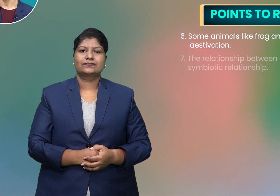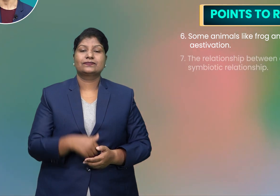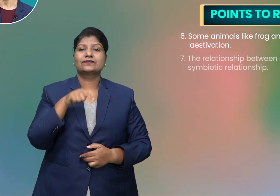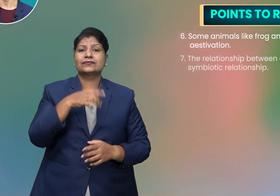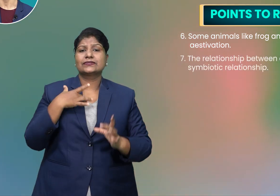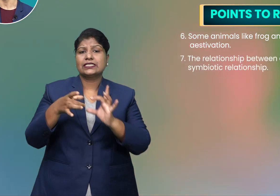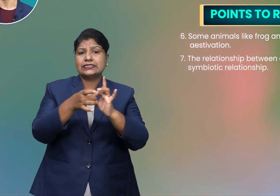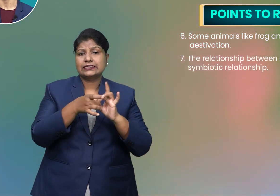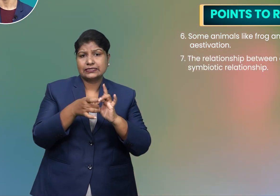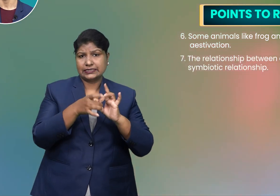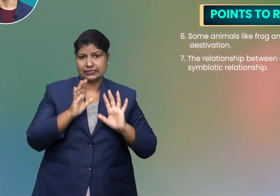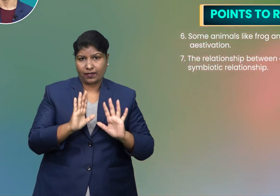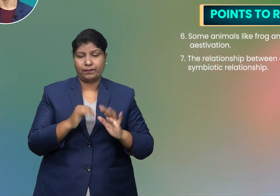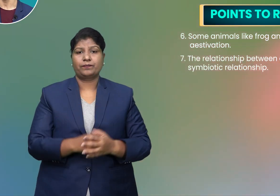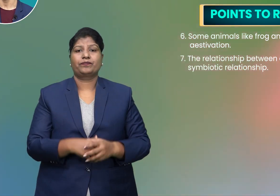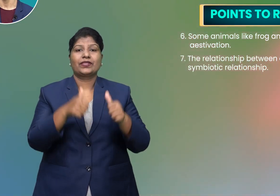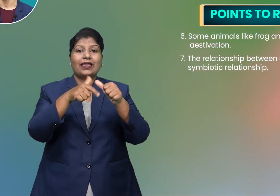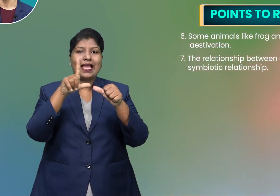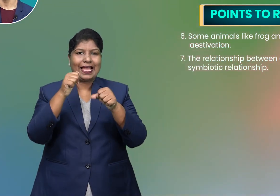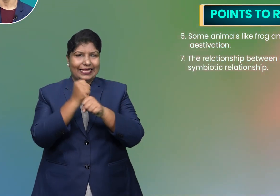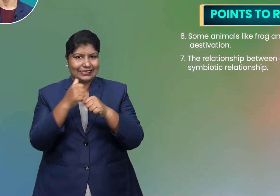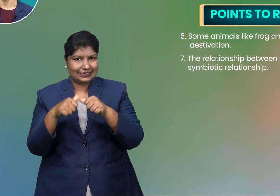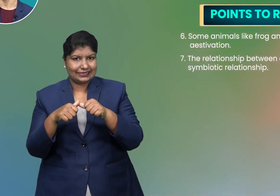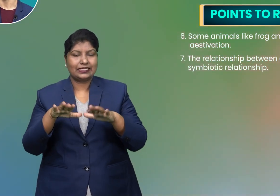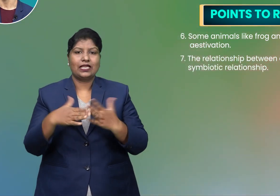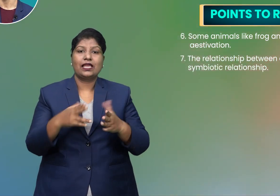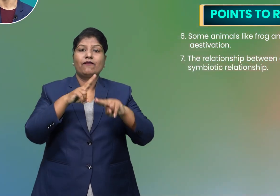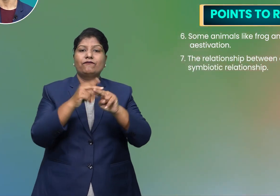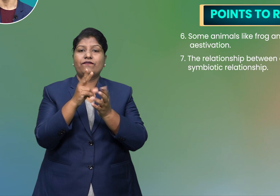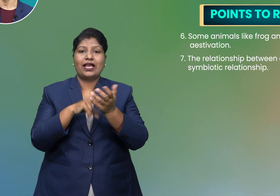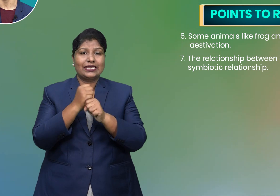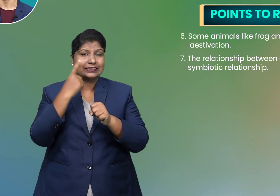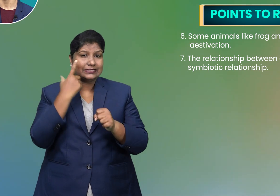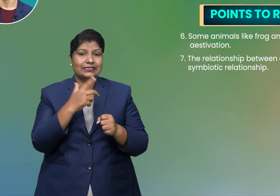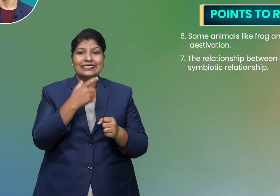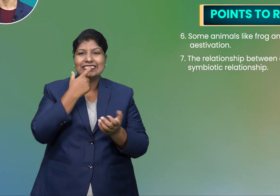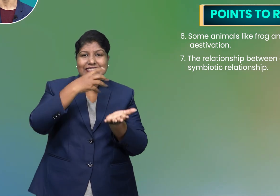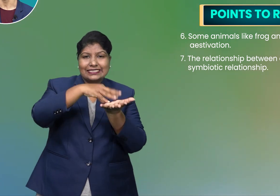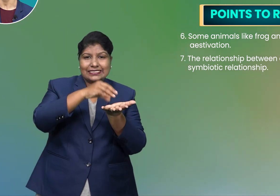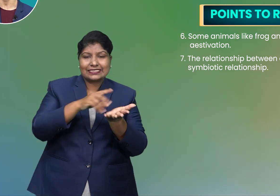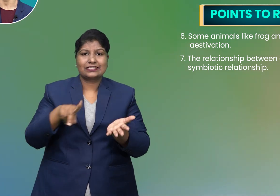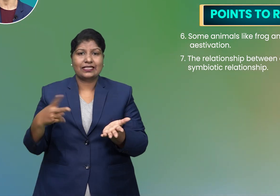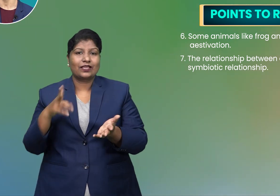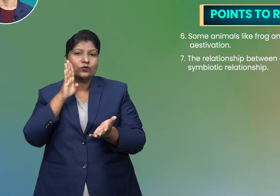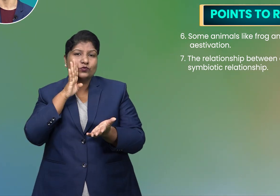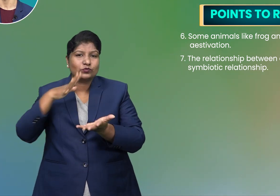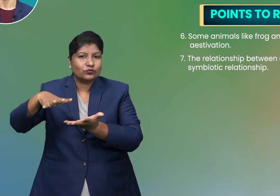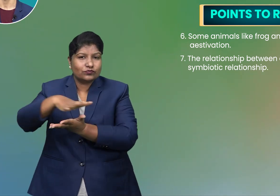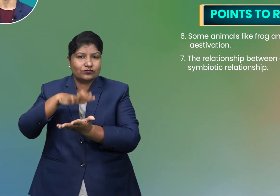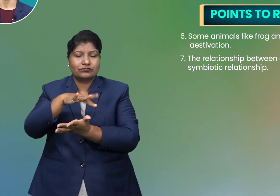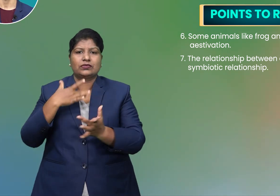The relationship between algae and fungi is called as a symbiotic